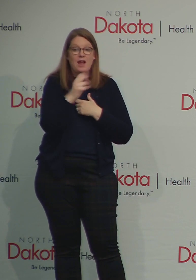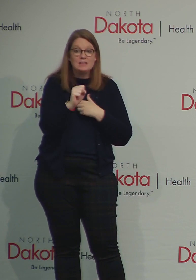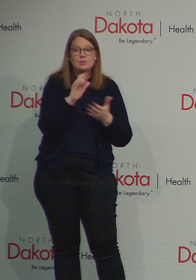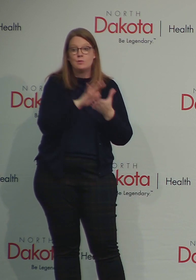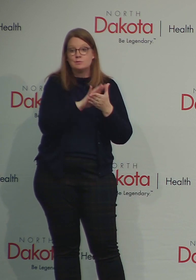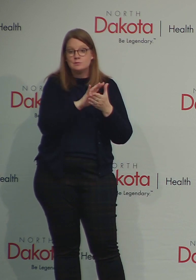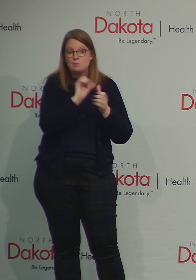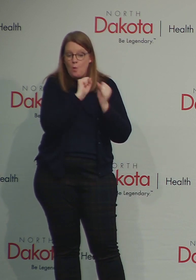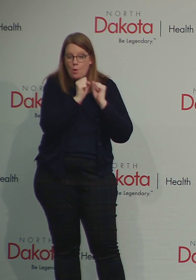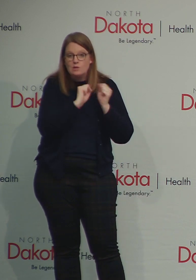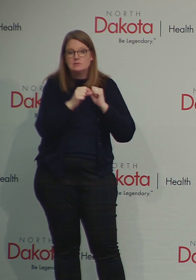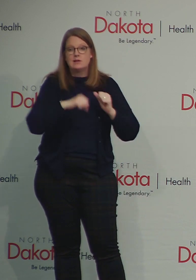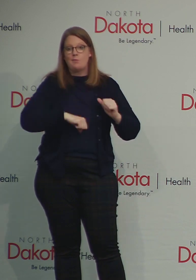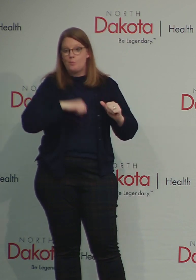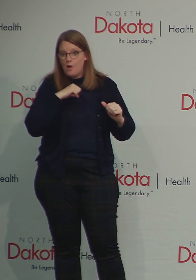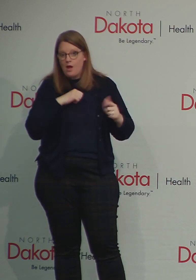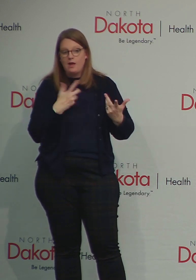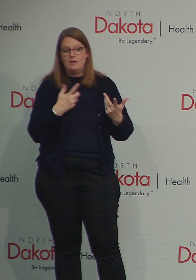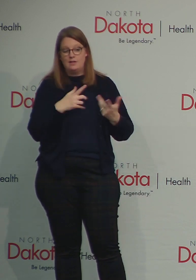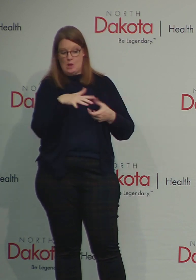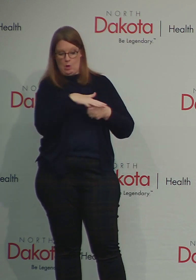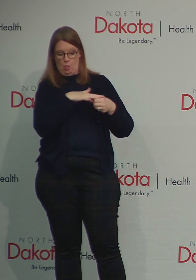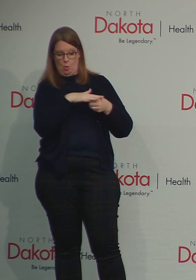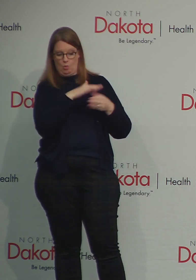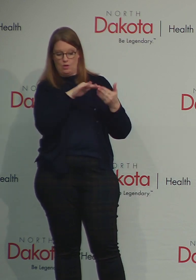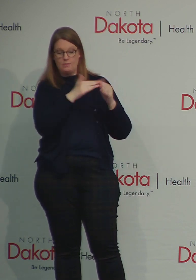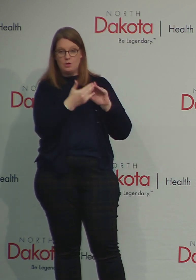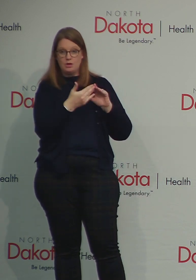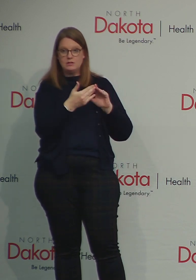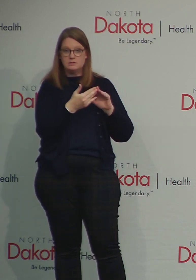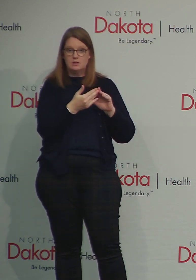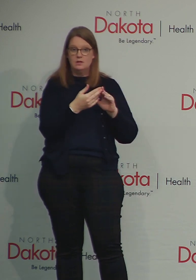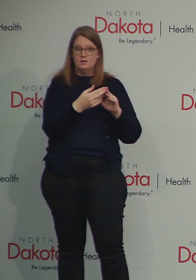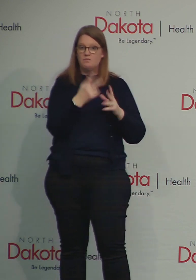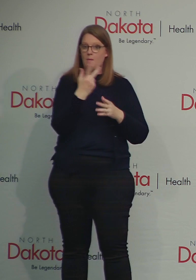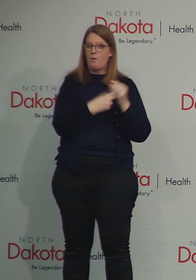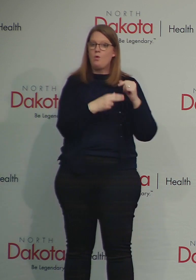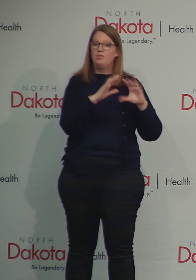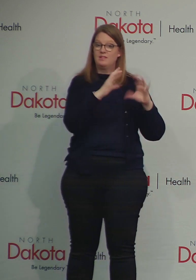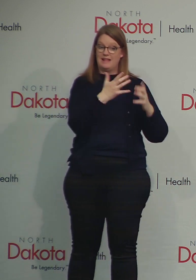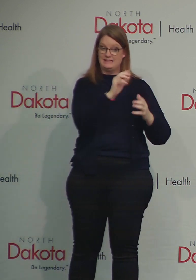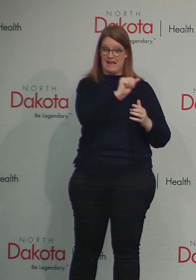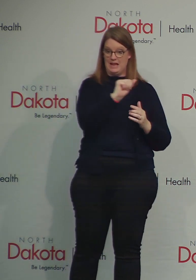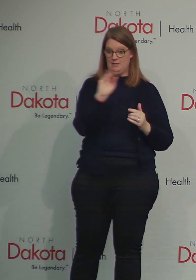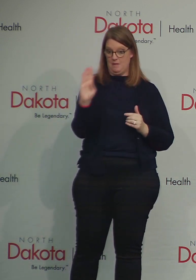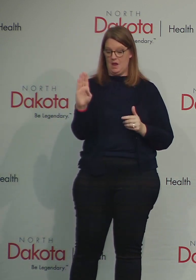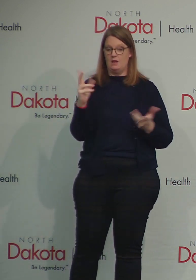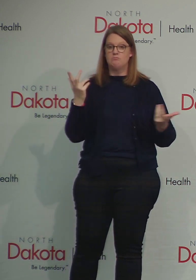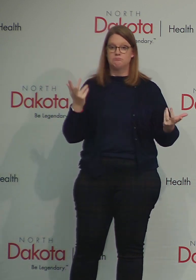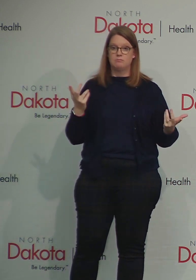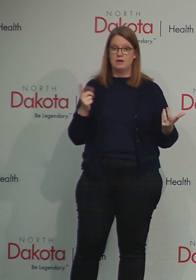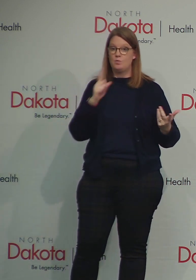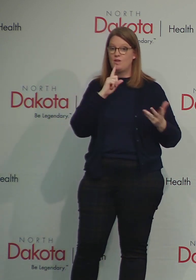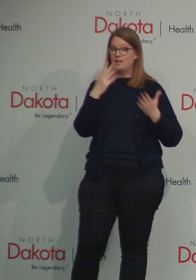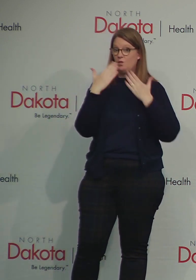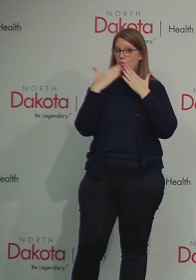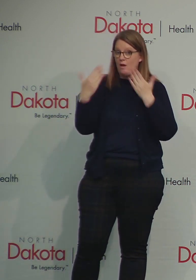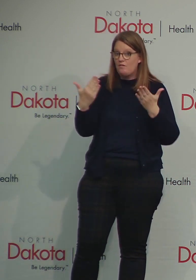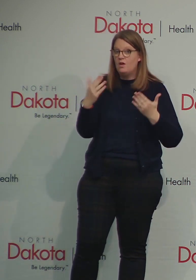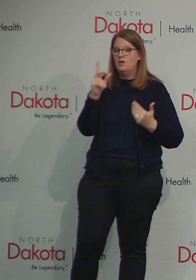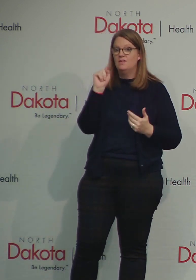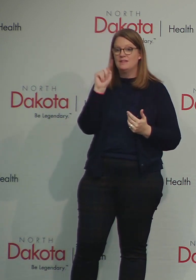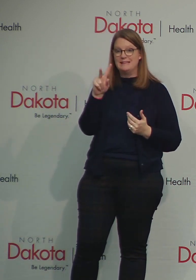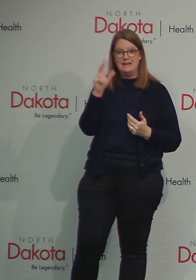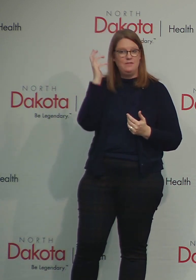pride in their local communities across both Class A and Class B in North Dakota, and we are grateful for all the TV and